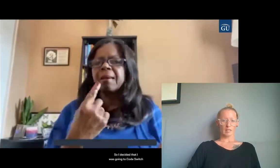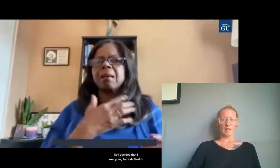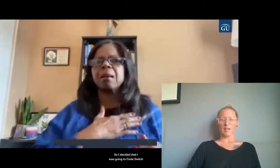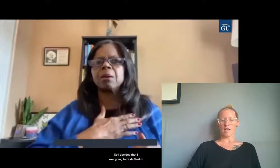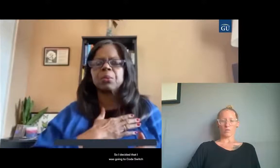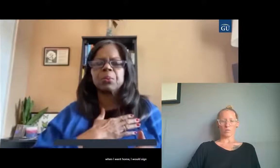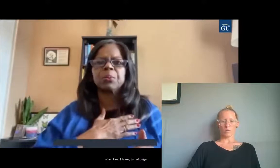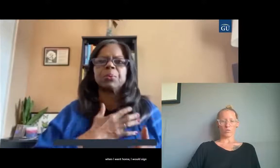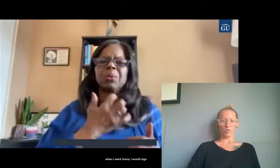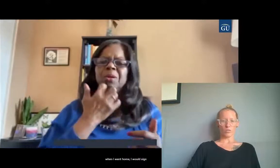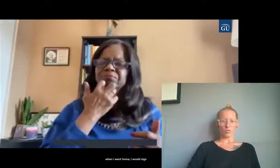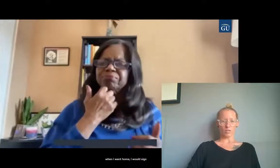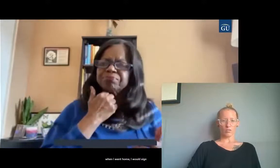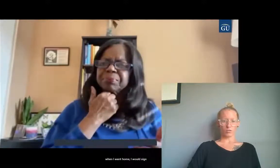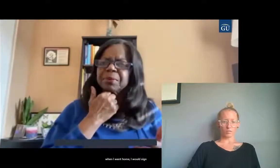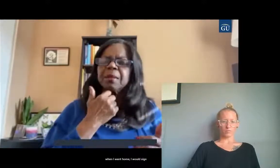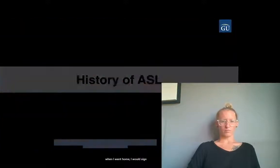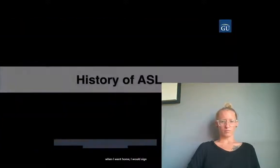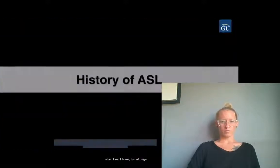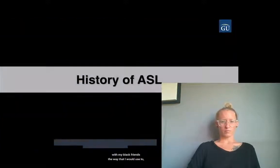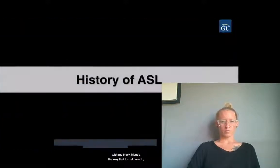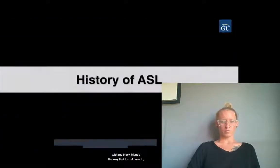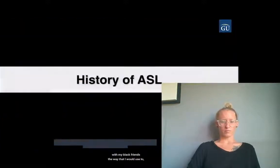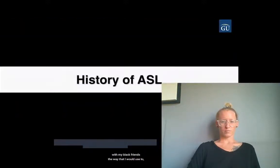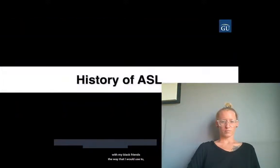So I decided that I was going to code switch.